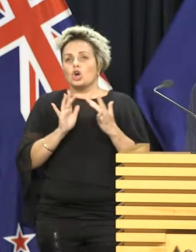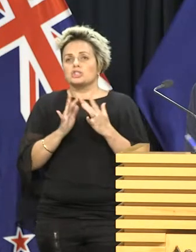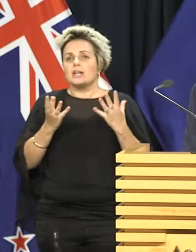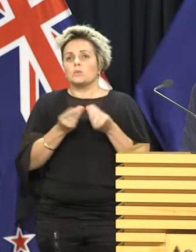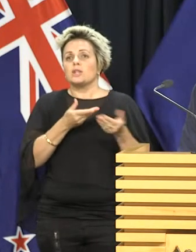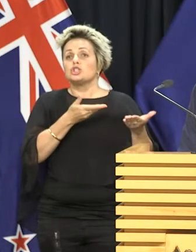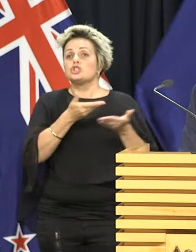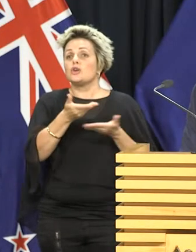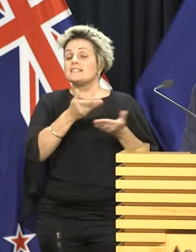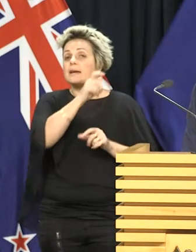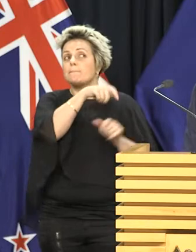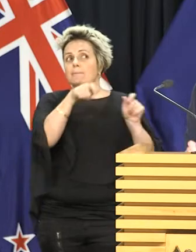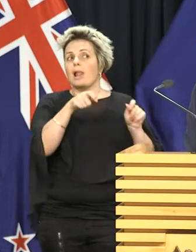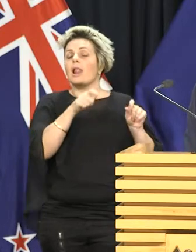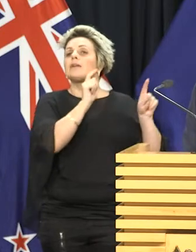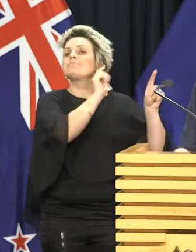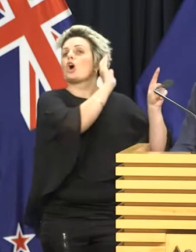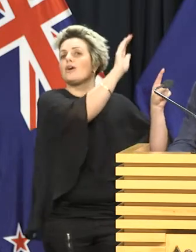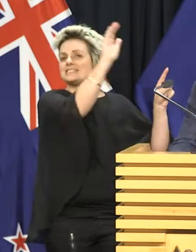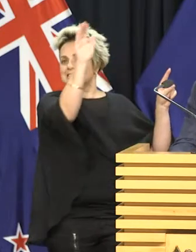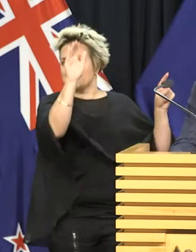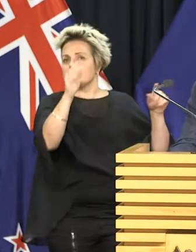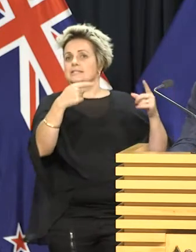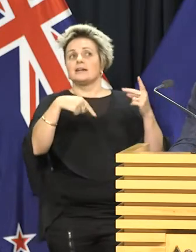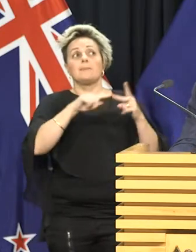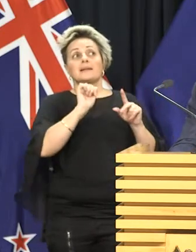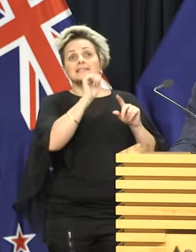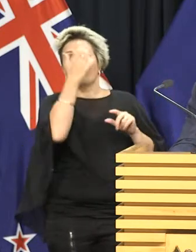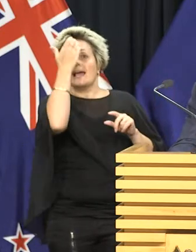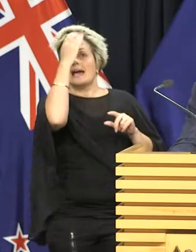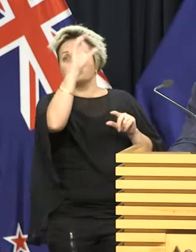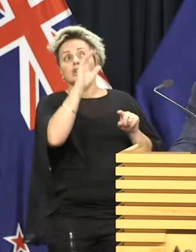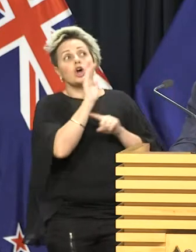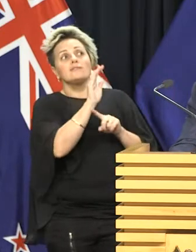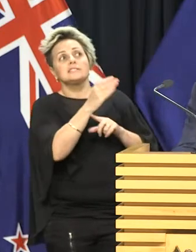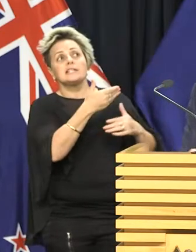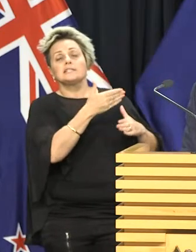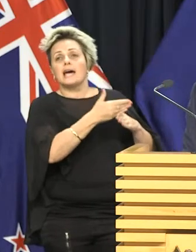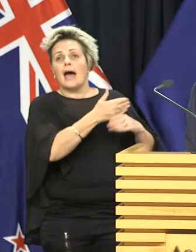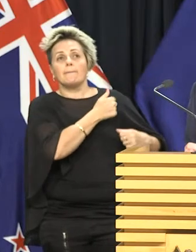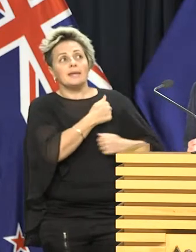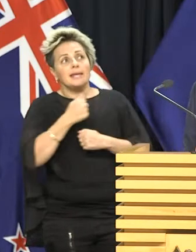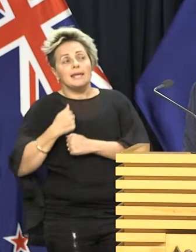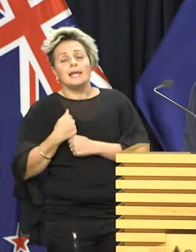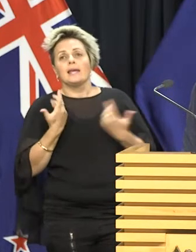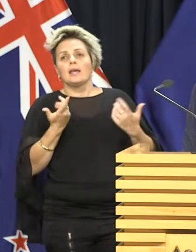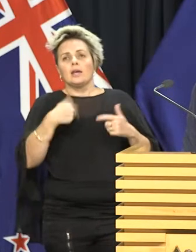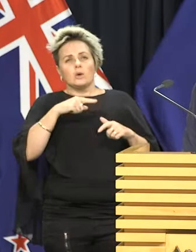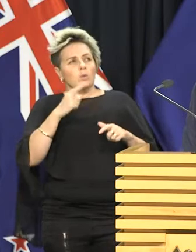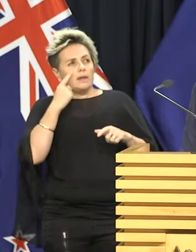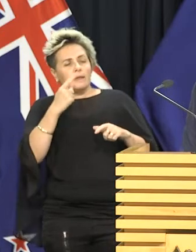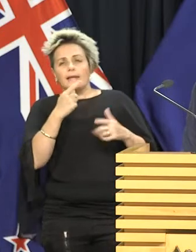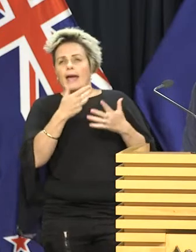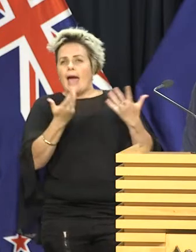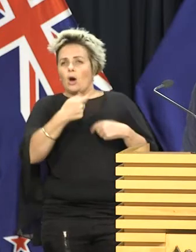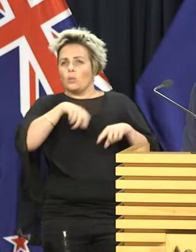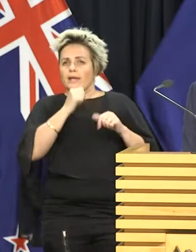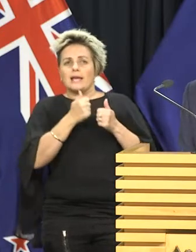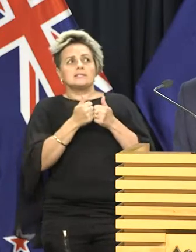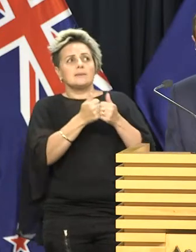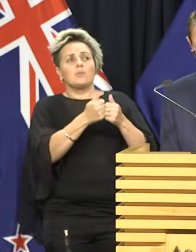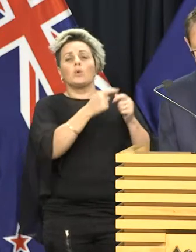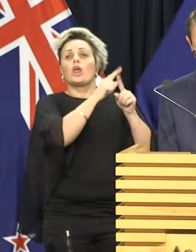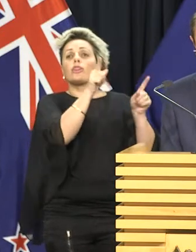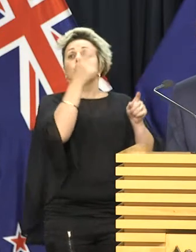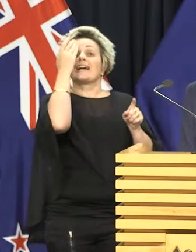service people overseas, as well as the countries they serve in, to look how we might support, in the first instance, those countries supporting our